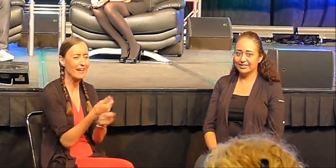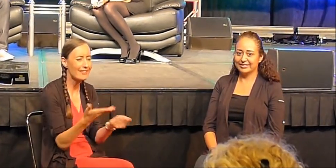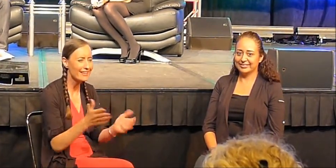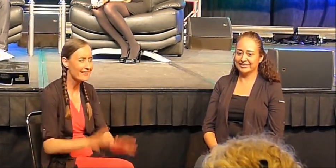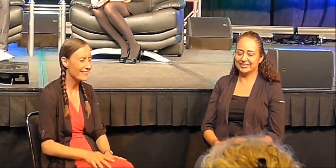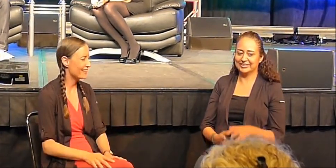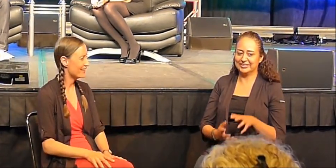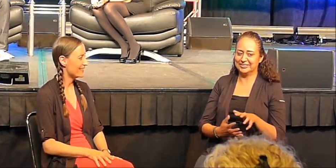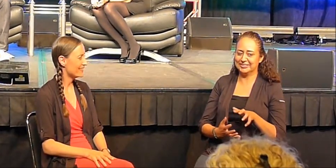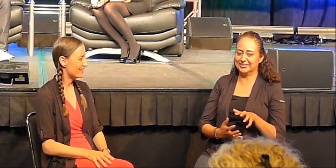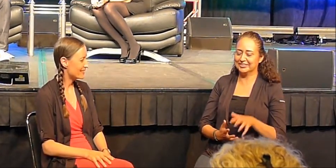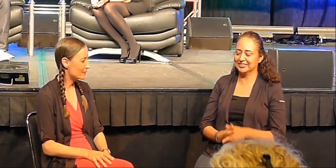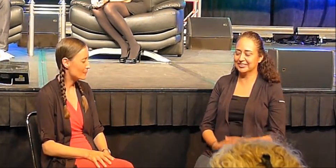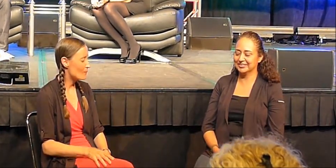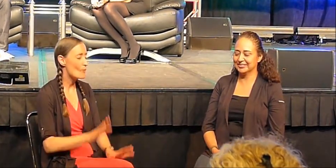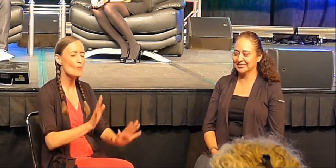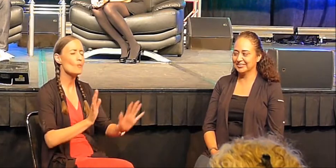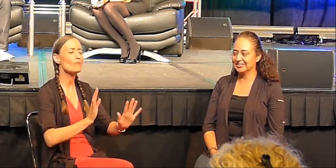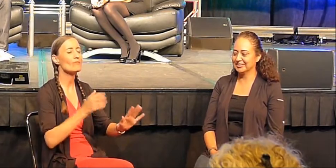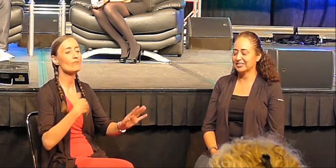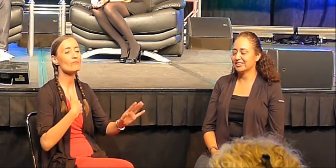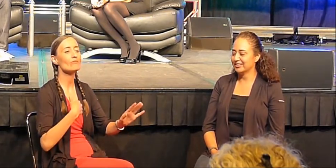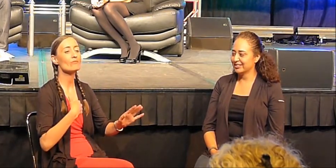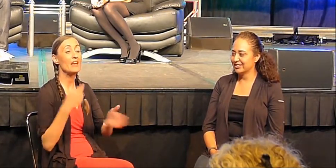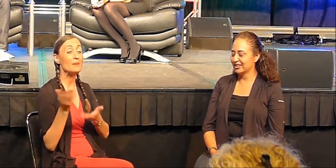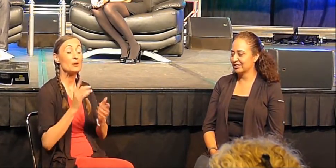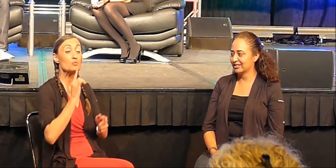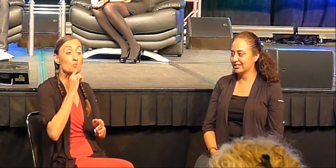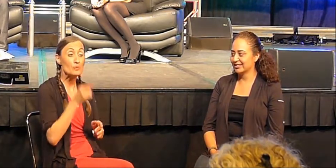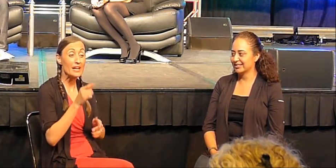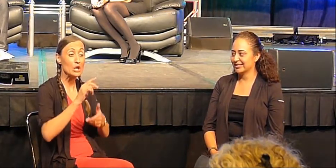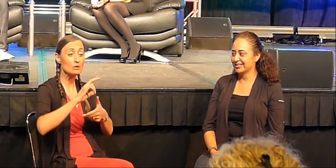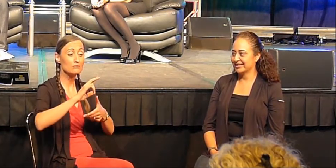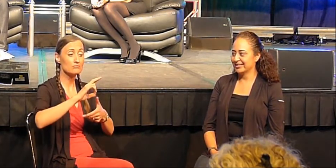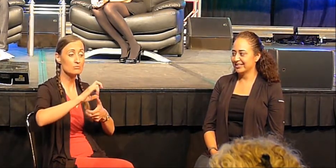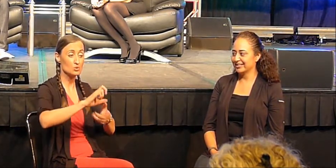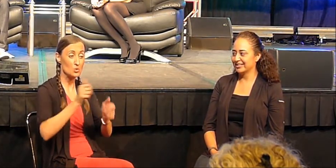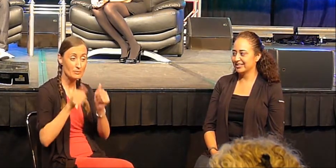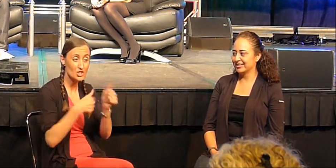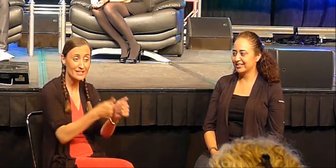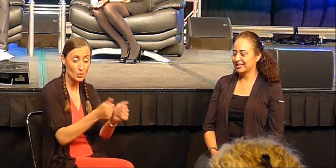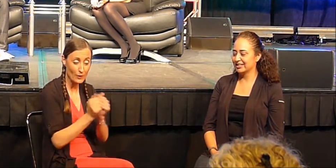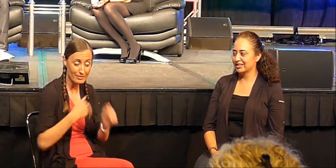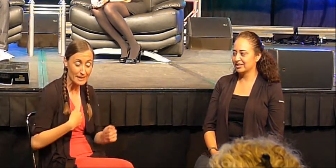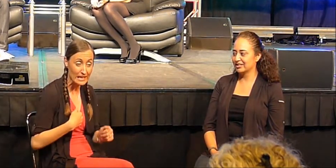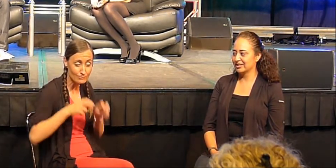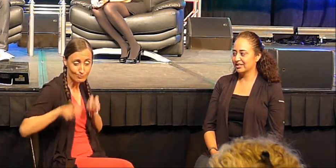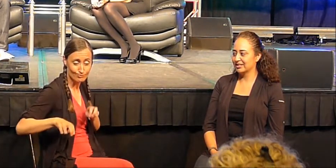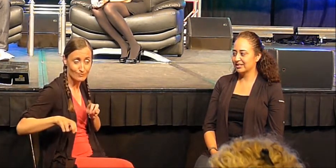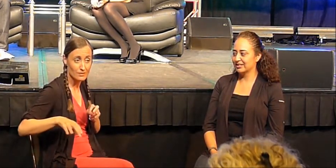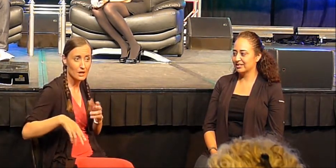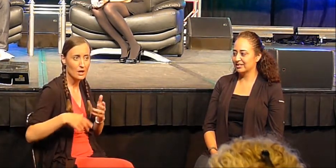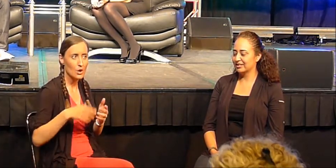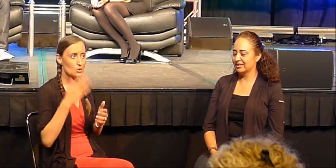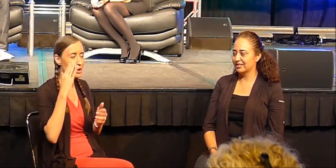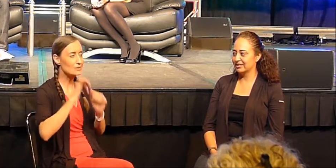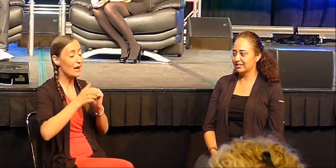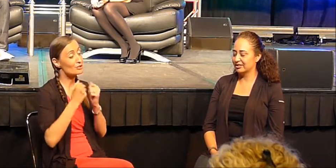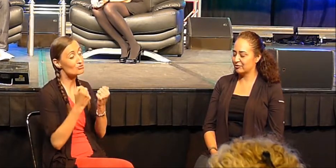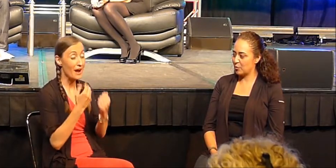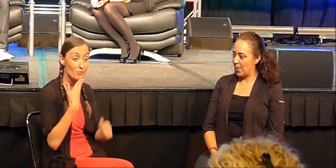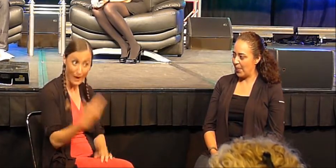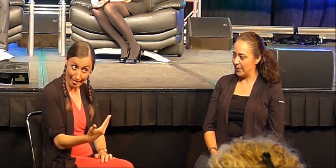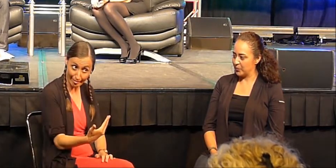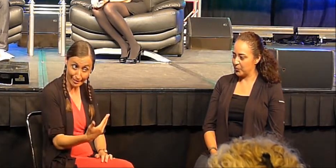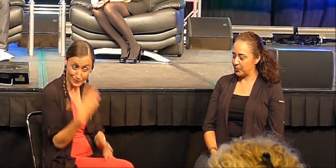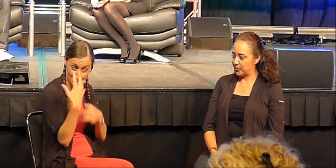I go, no, but Kathy, look, if I take a real storm chaser with me and maybe somebody, you know, who knows how to drive really well,